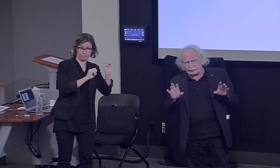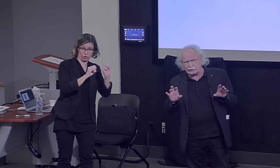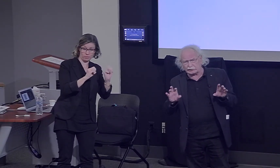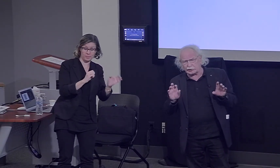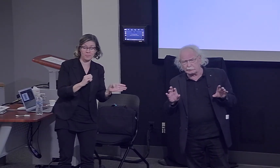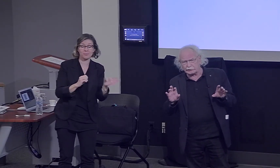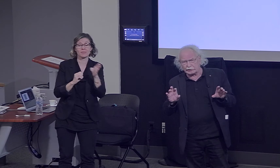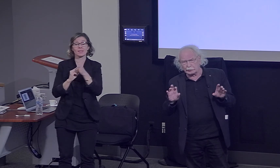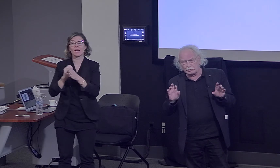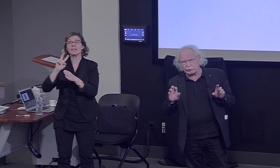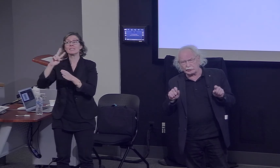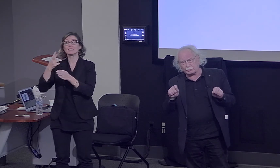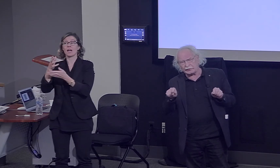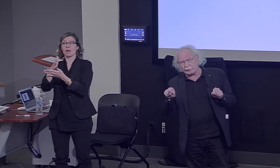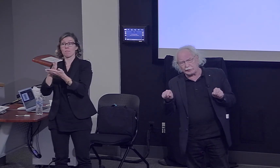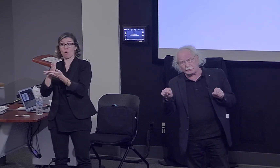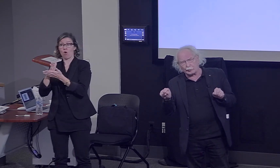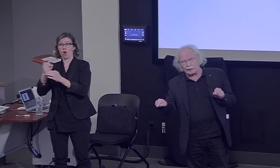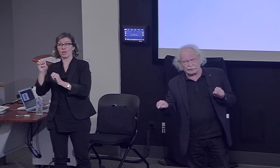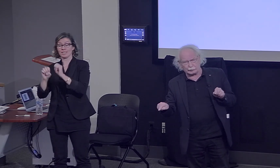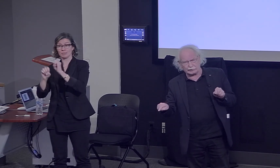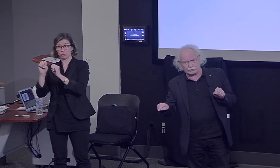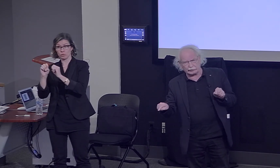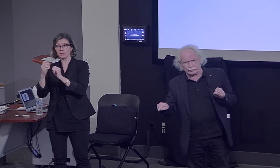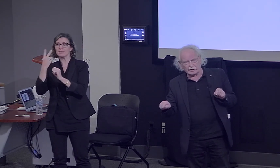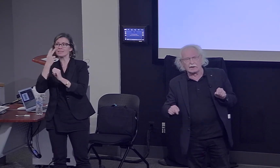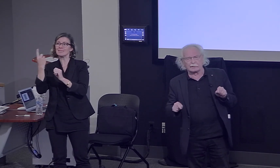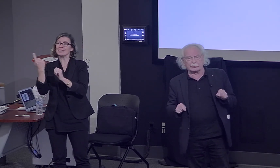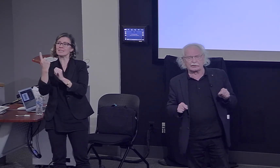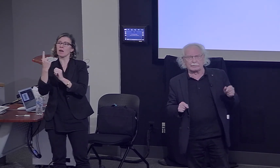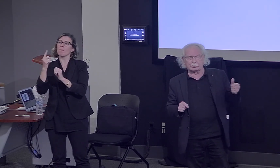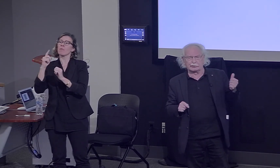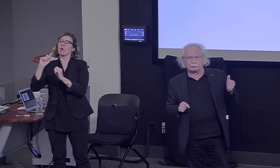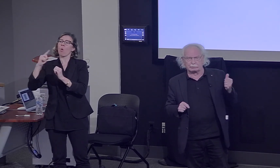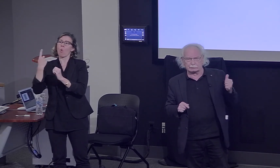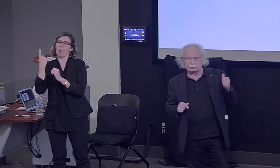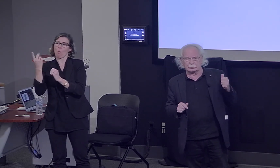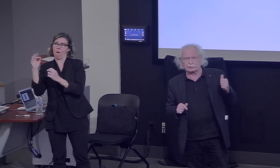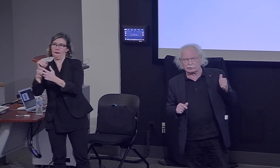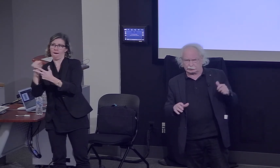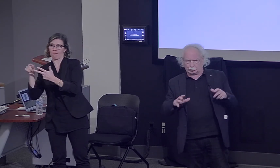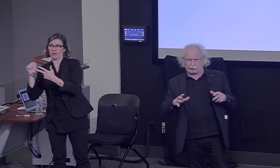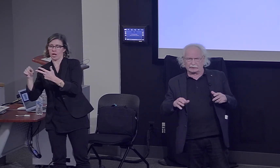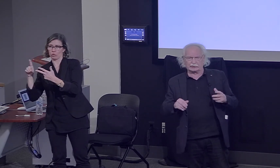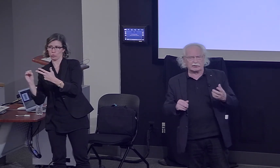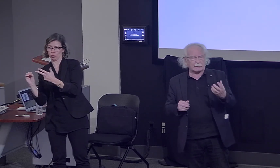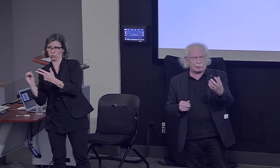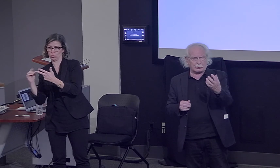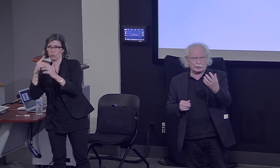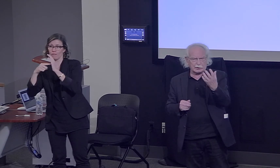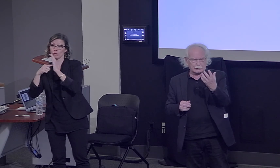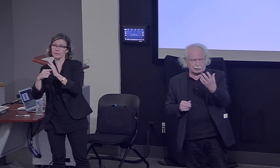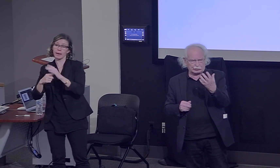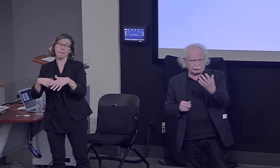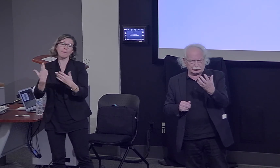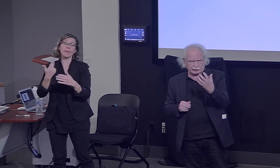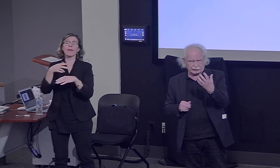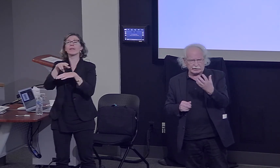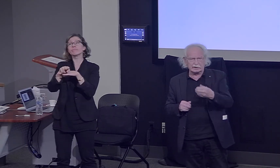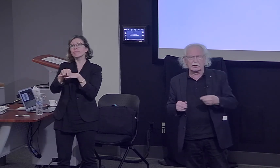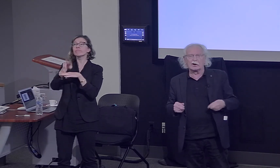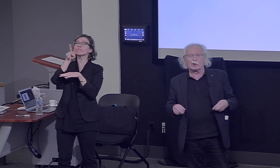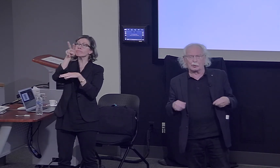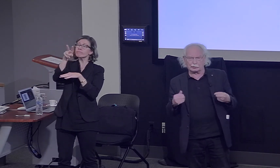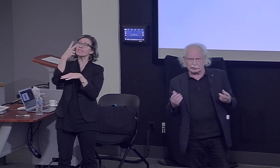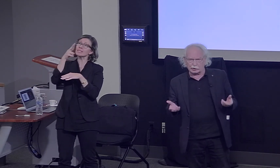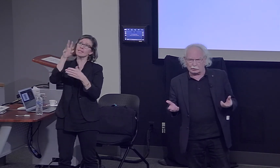they see something which is specific for one species. For example, the students see a boy which is